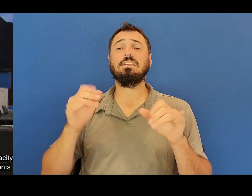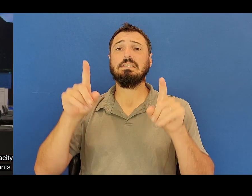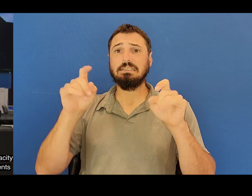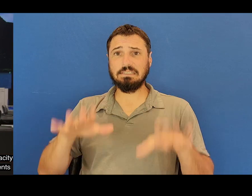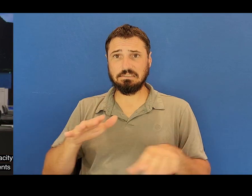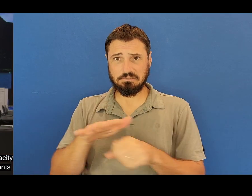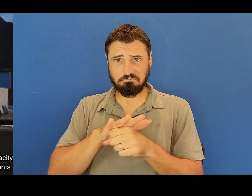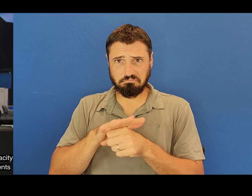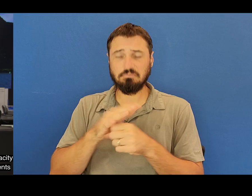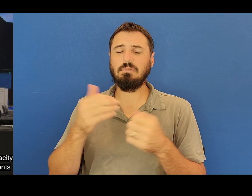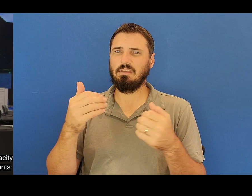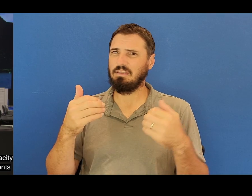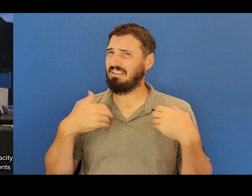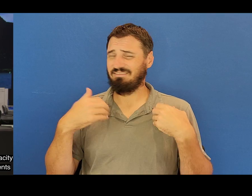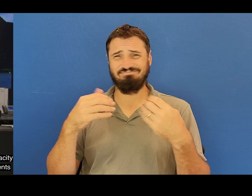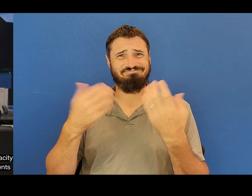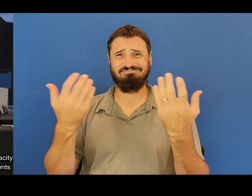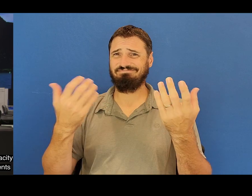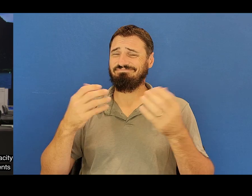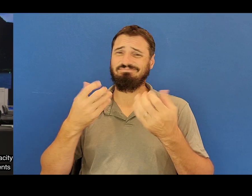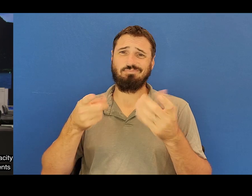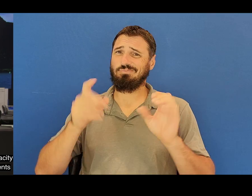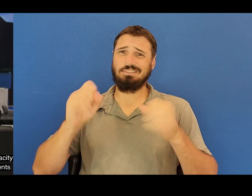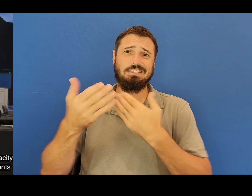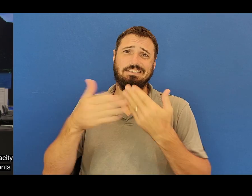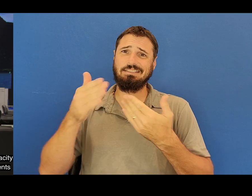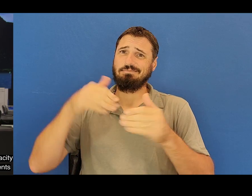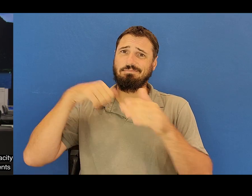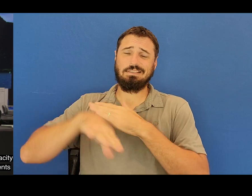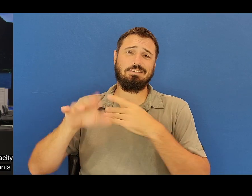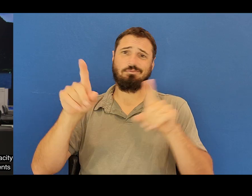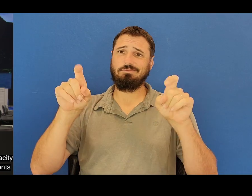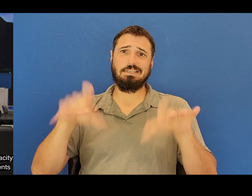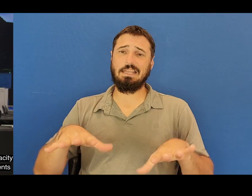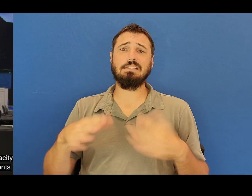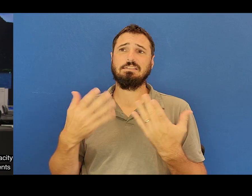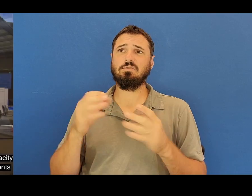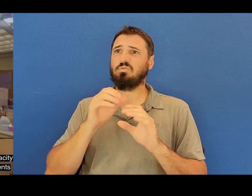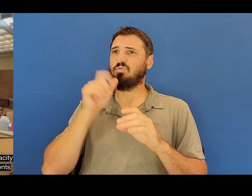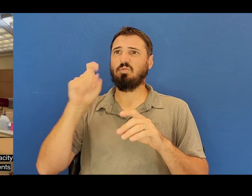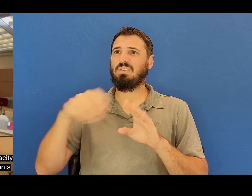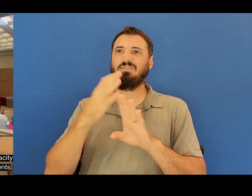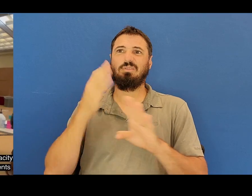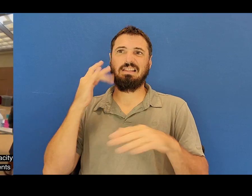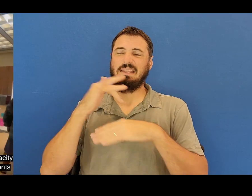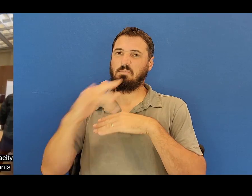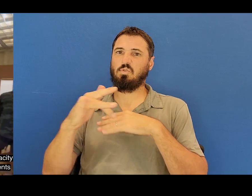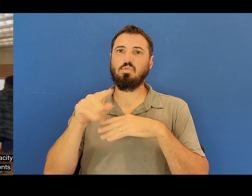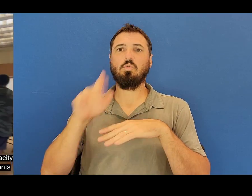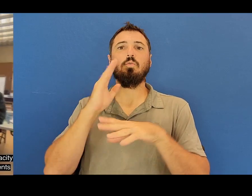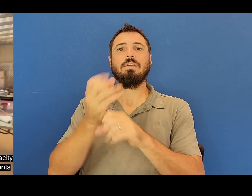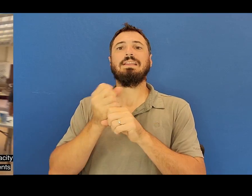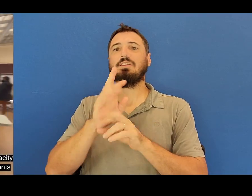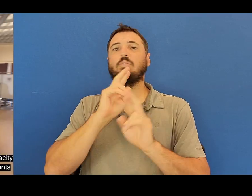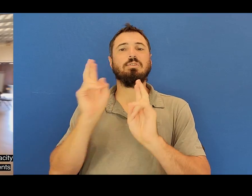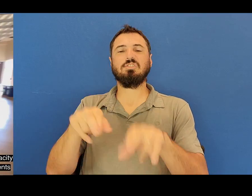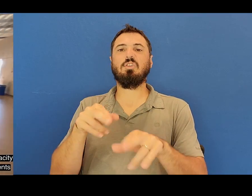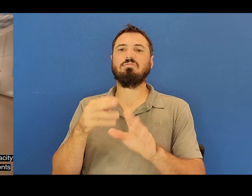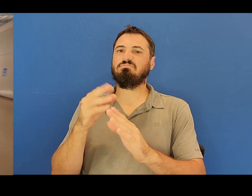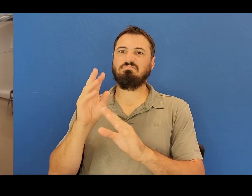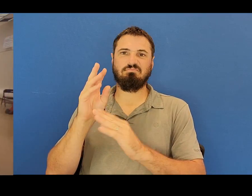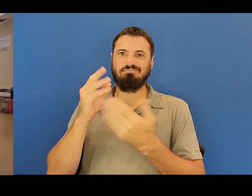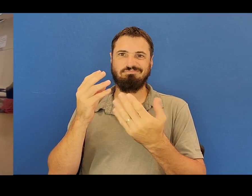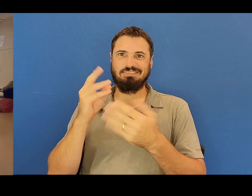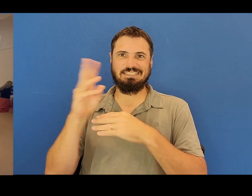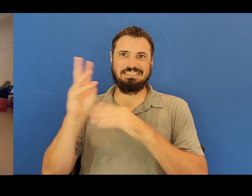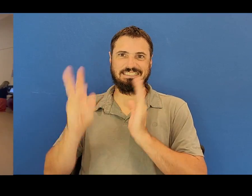have plenty of tests available now. They are not reaching capacity and there is no need to line up early. You'll get your results within 6 hours and no appointments